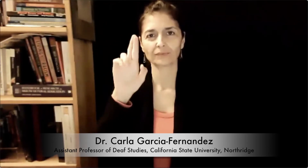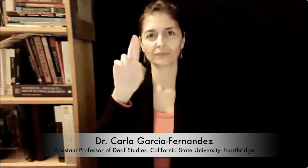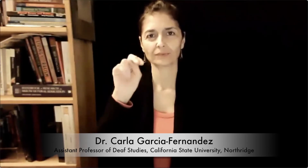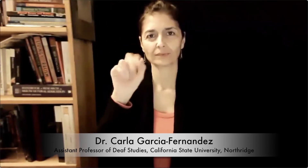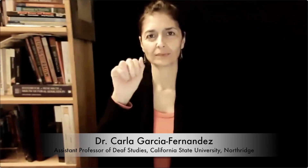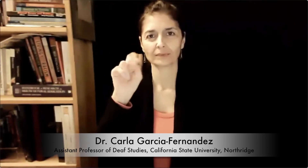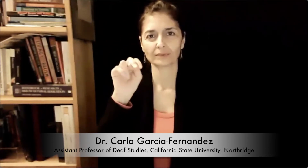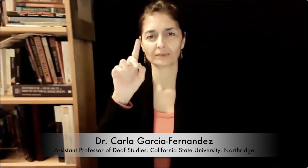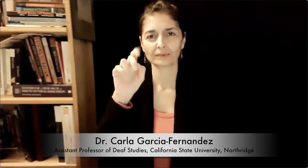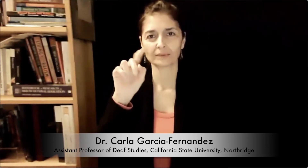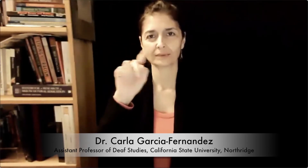Garcia-Fernandez.